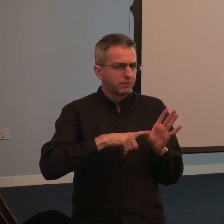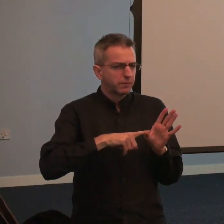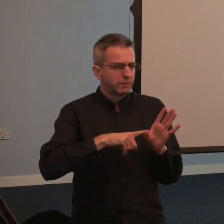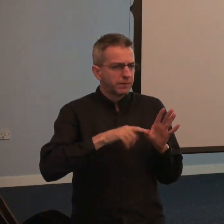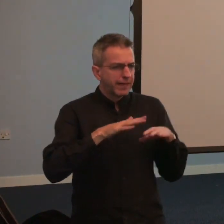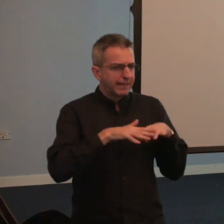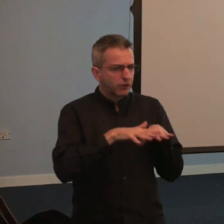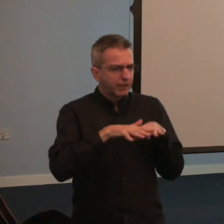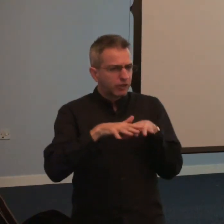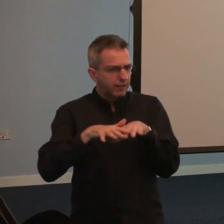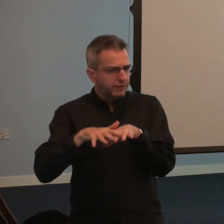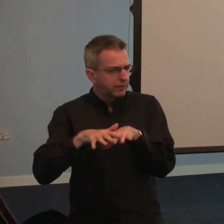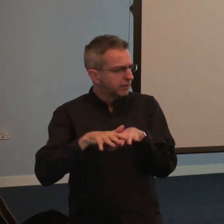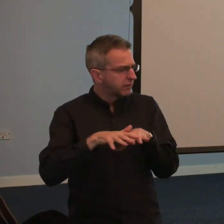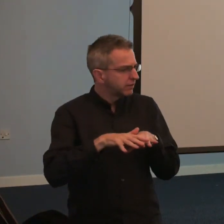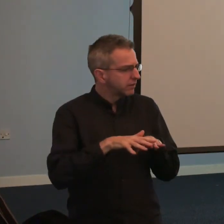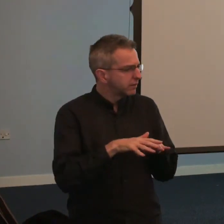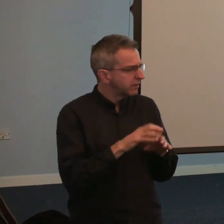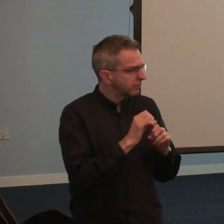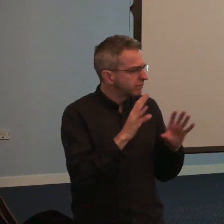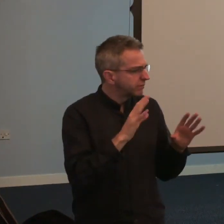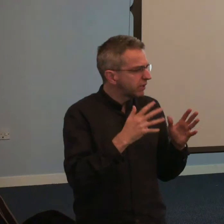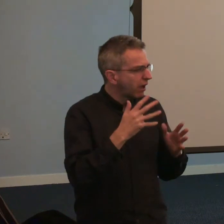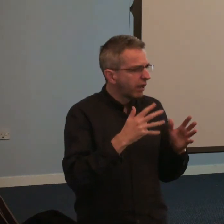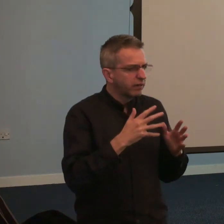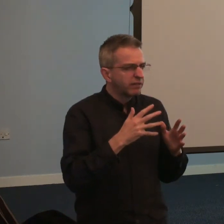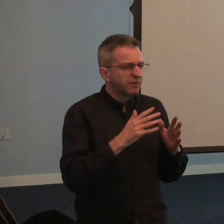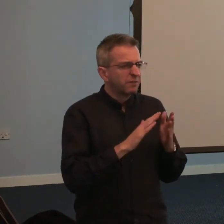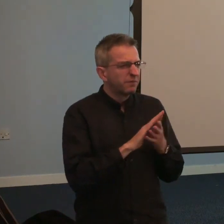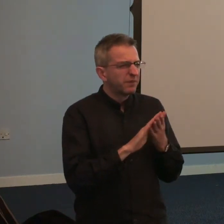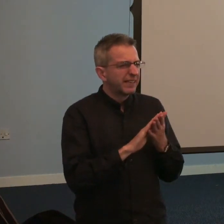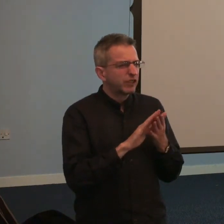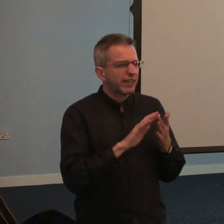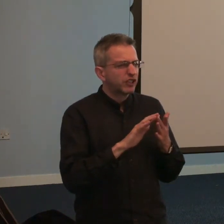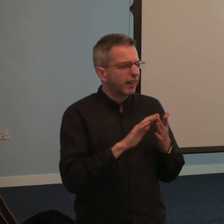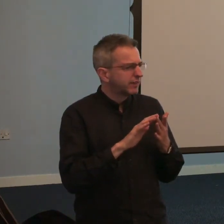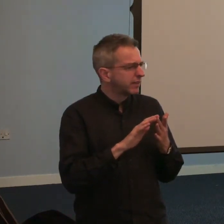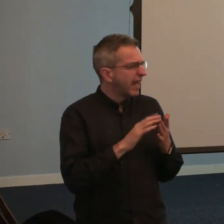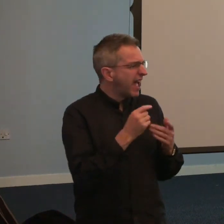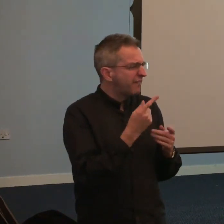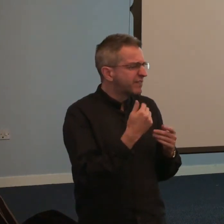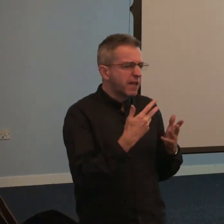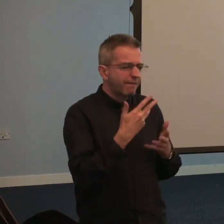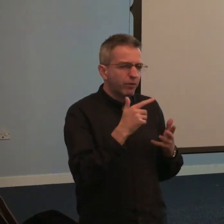One term I think that comes into mind when you were talking was intersectionality.